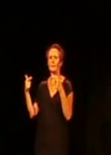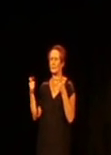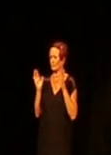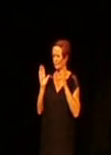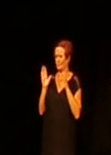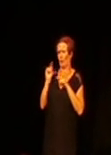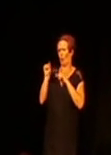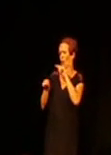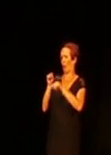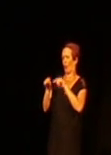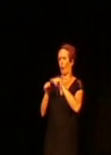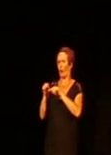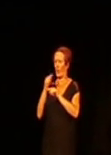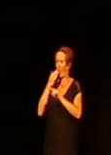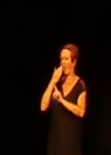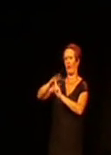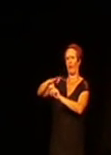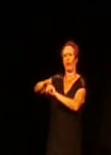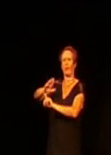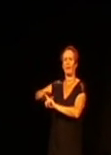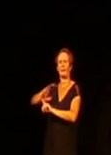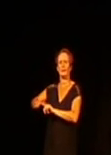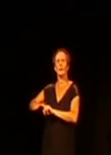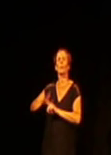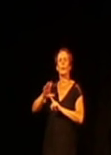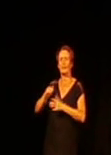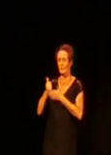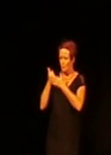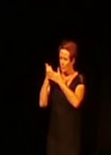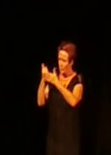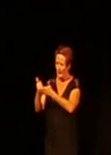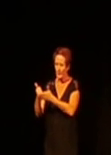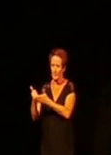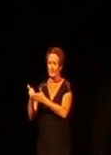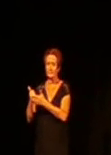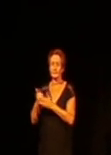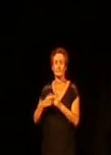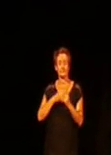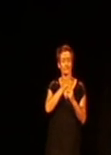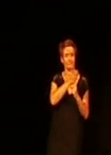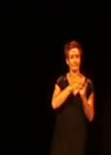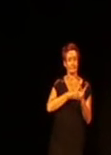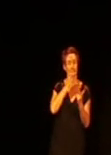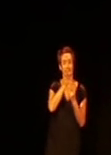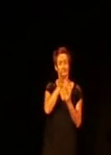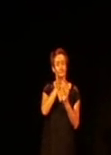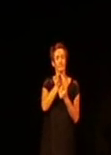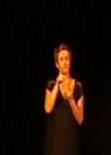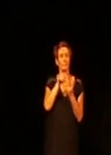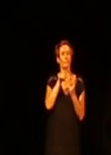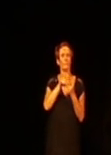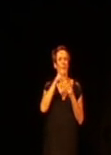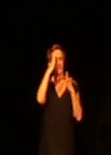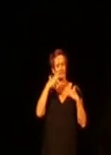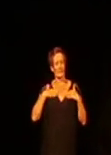reach out to everybody to help them get through it. And that we insist our mental health services are